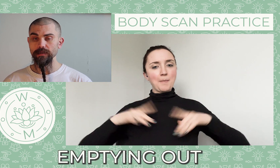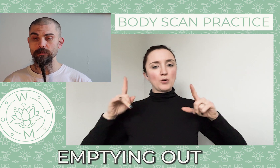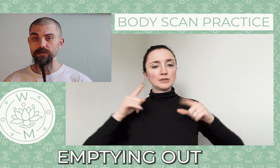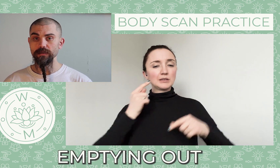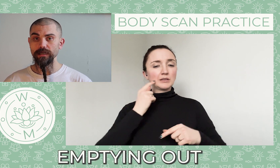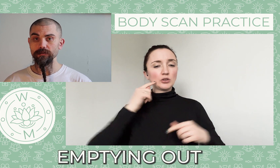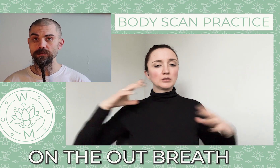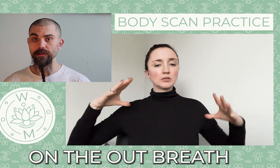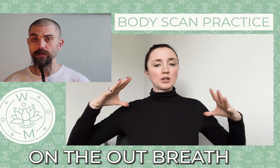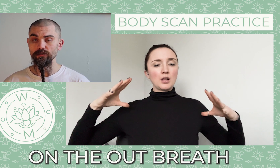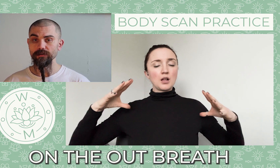emptying out on the out breath.